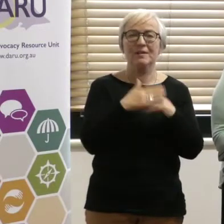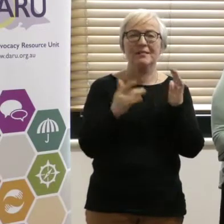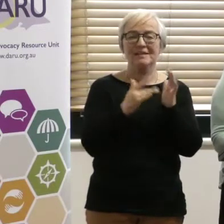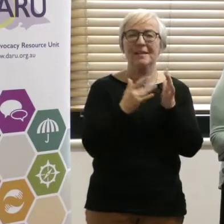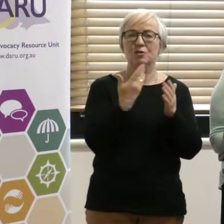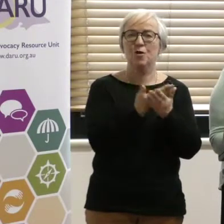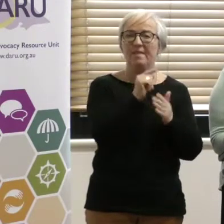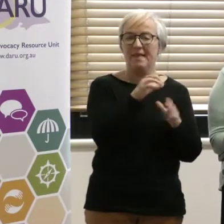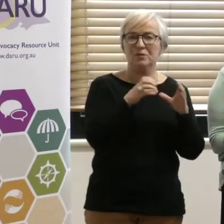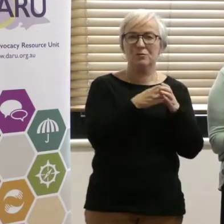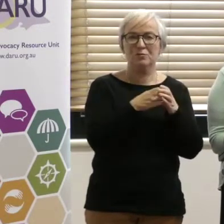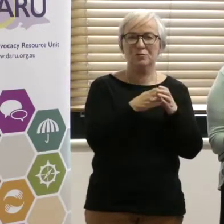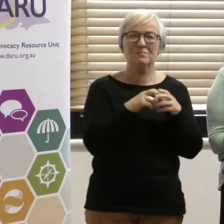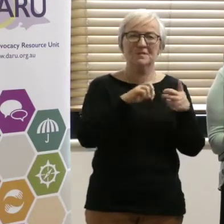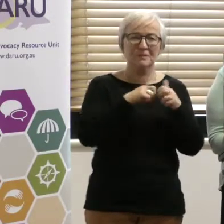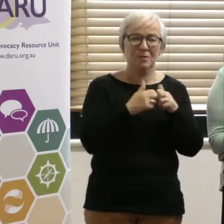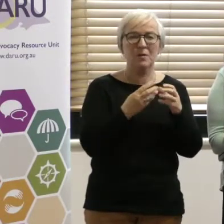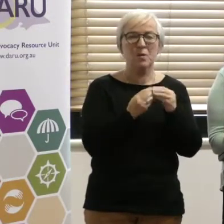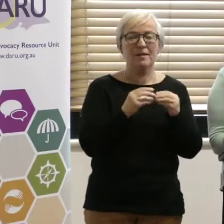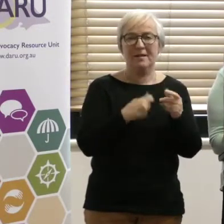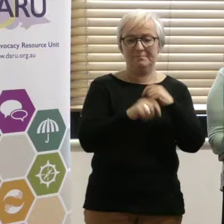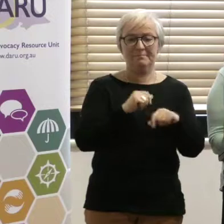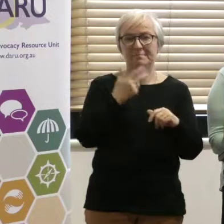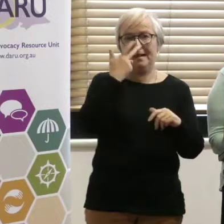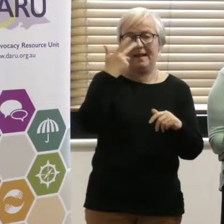group, which is very problematic when they turn 18.